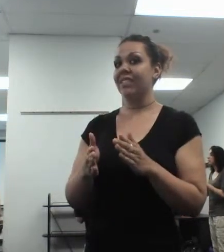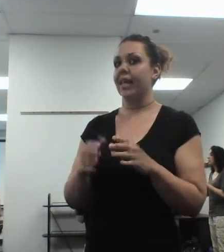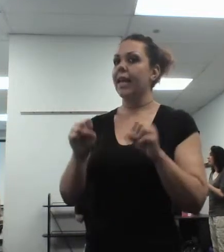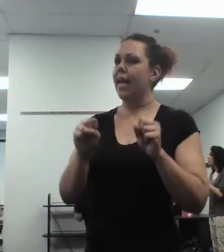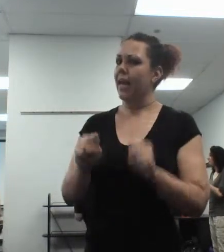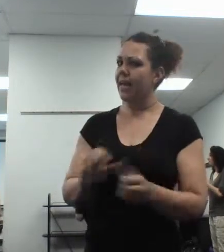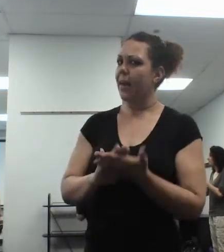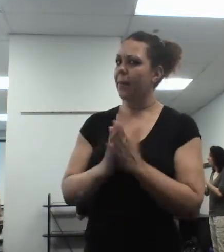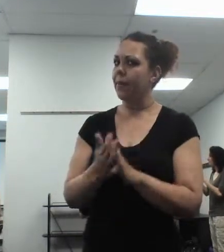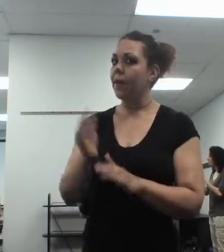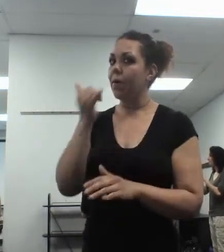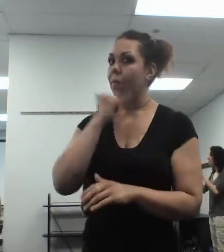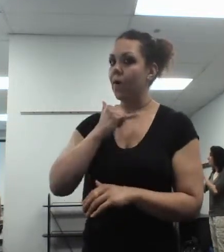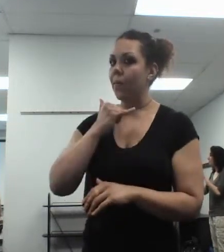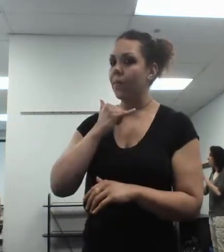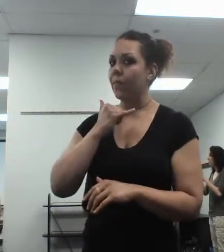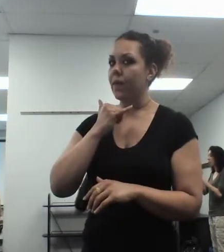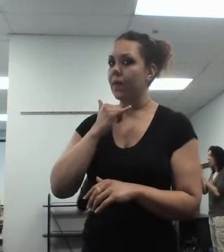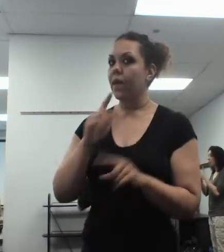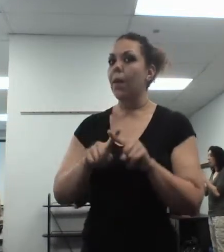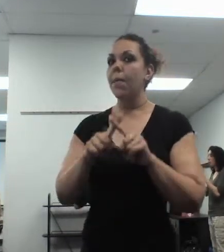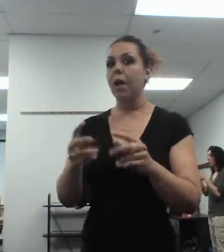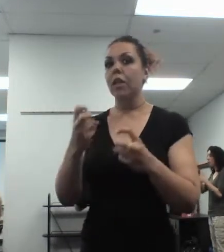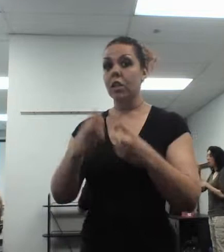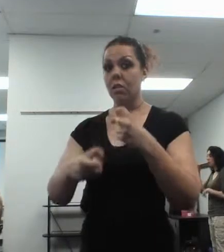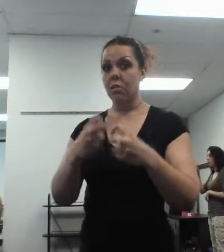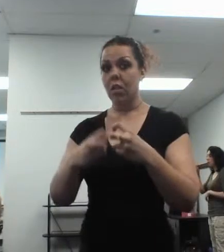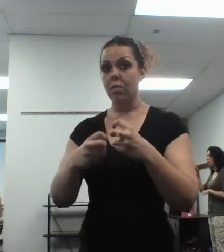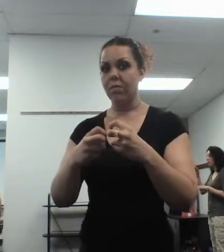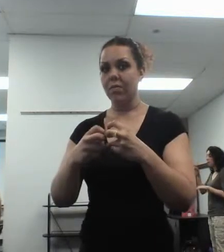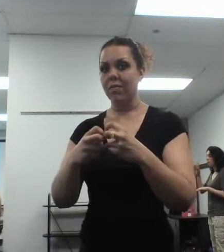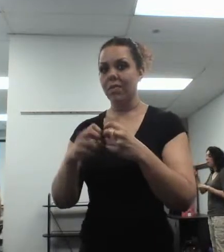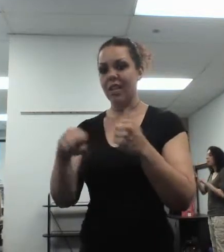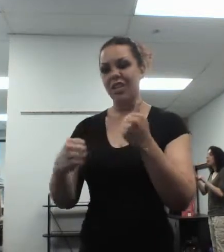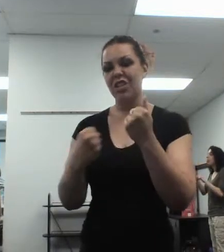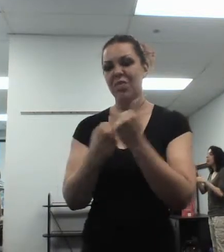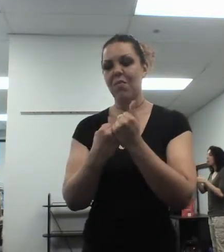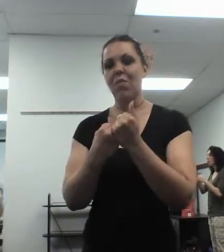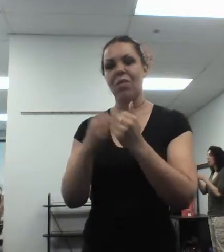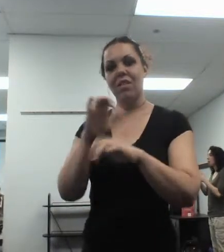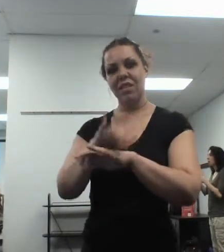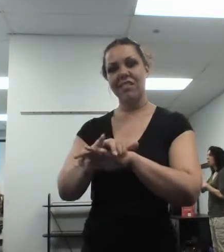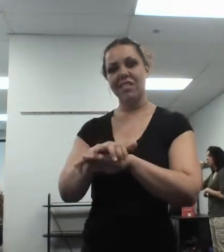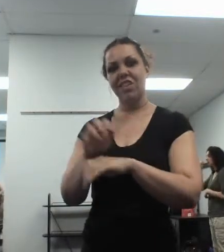is because you're sticking to the English, so the problem is the grammar. Does that make sense? Yeah.